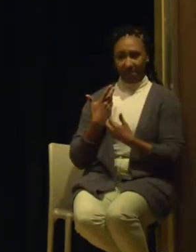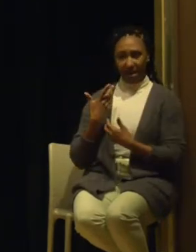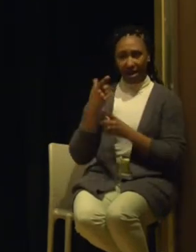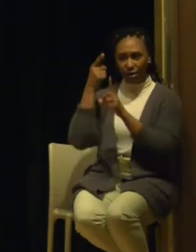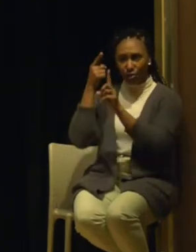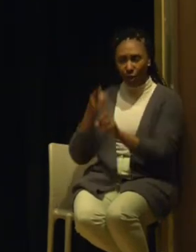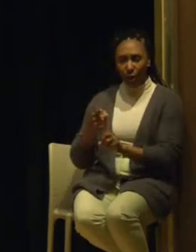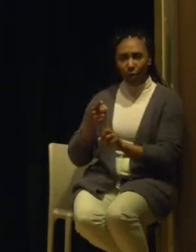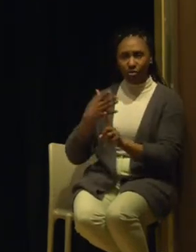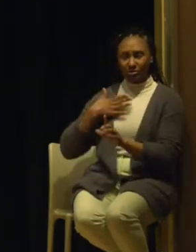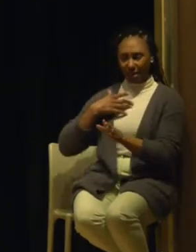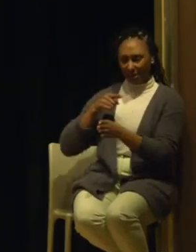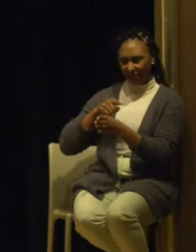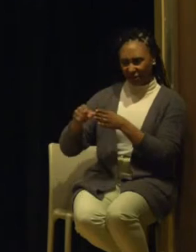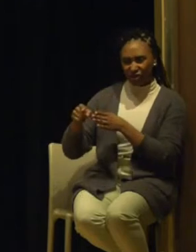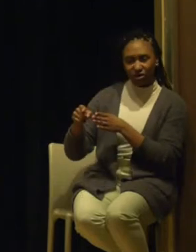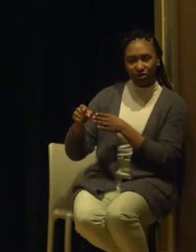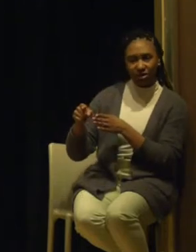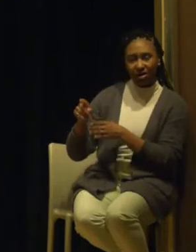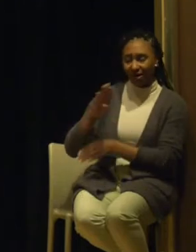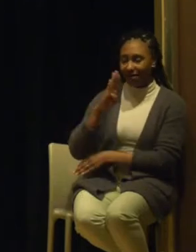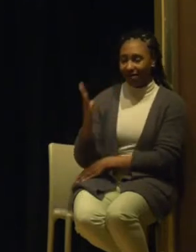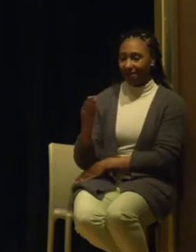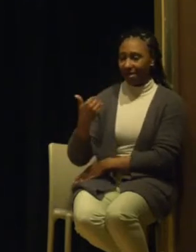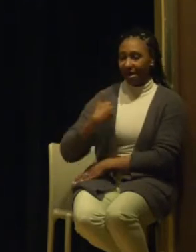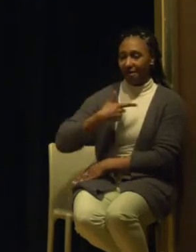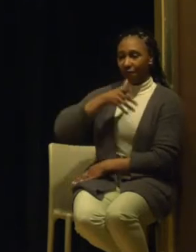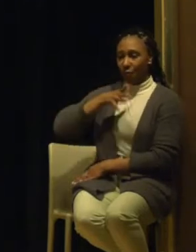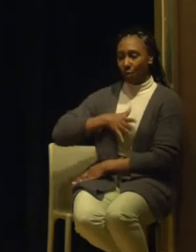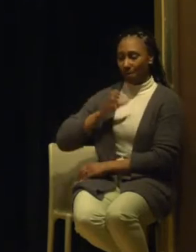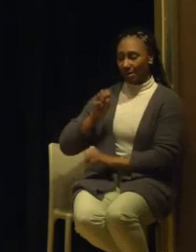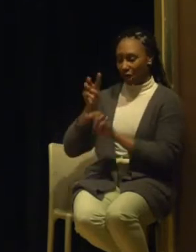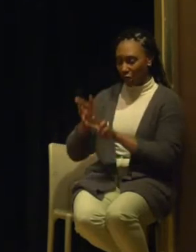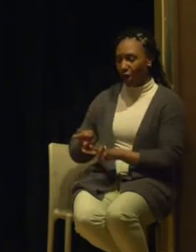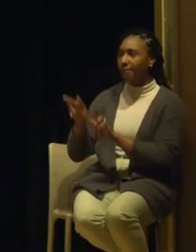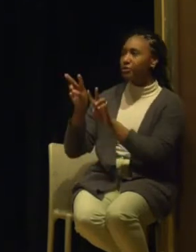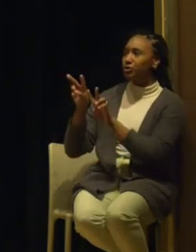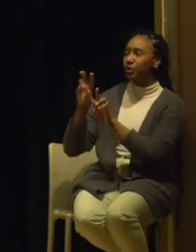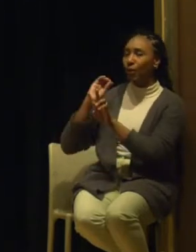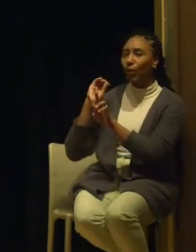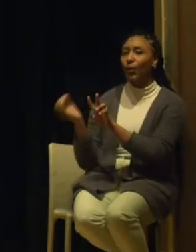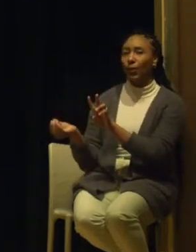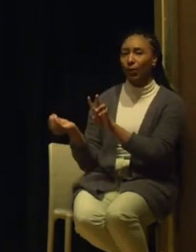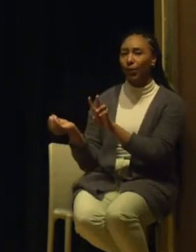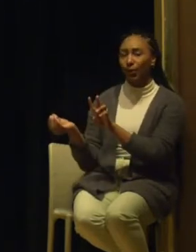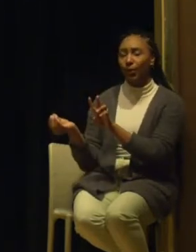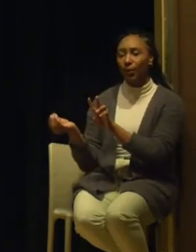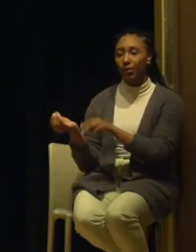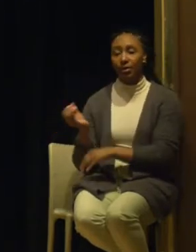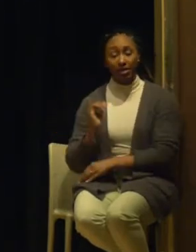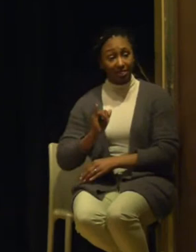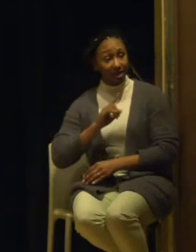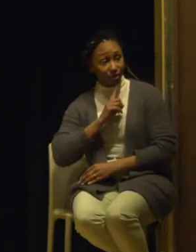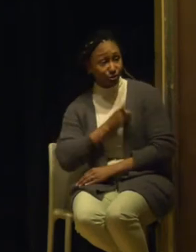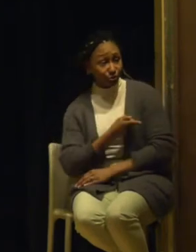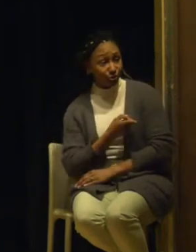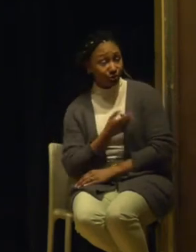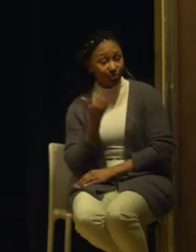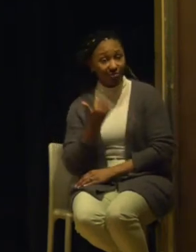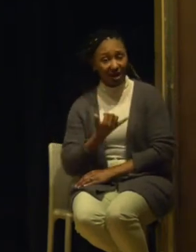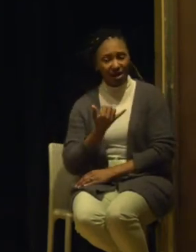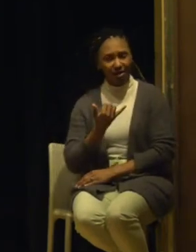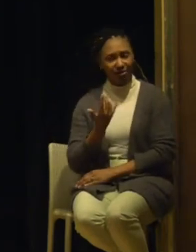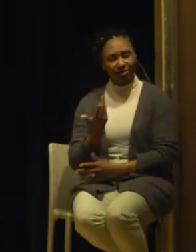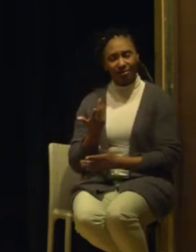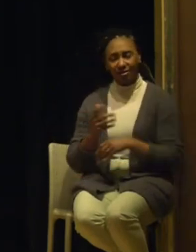once did I have a woman to follow, ask advice from, or simply vent to. Yeah. So Very now true. You have the space. Yeah.